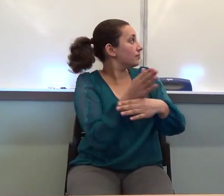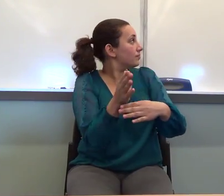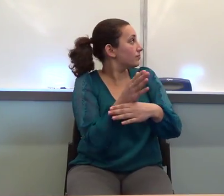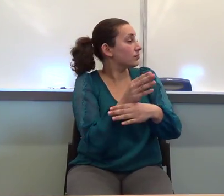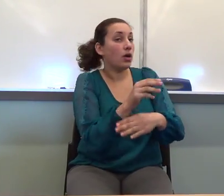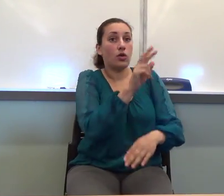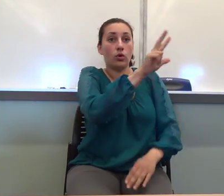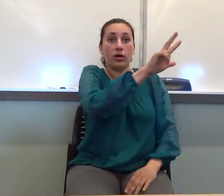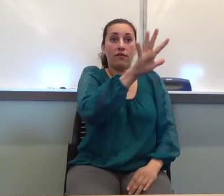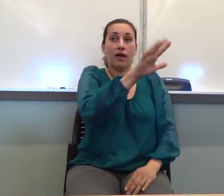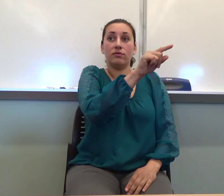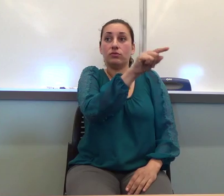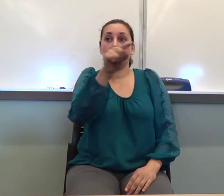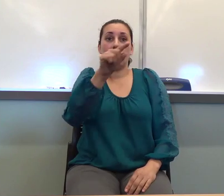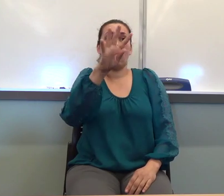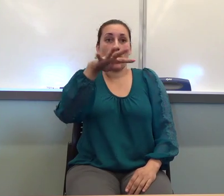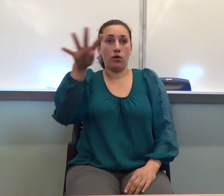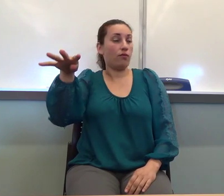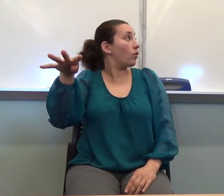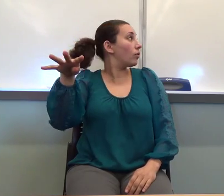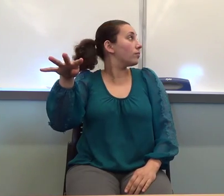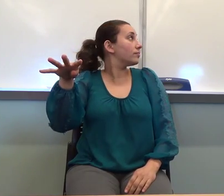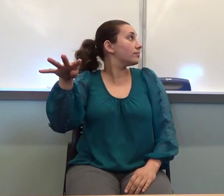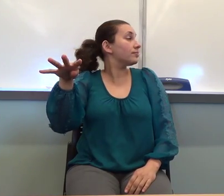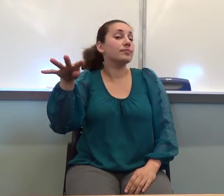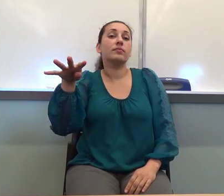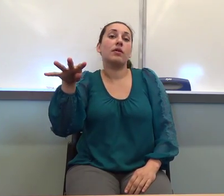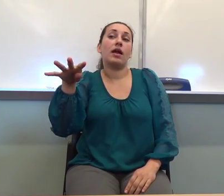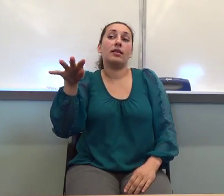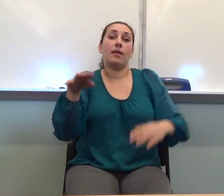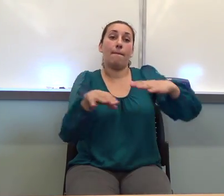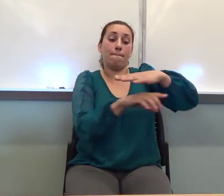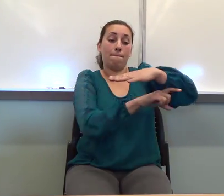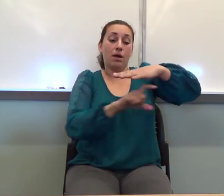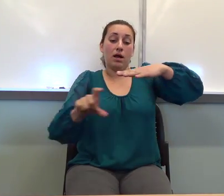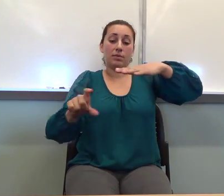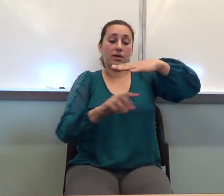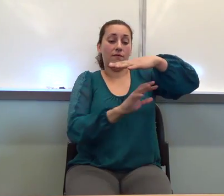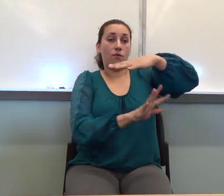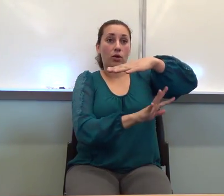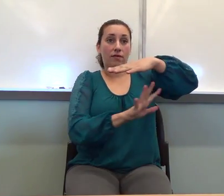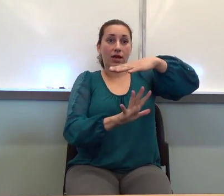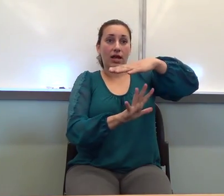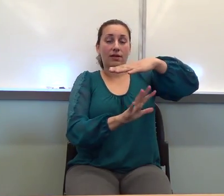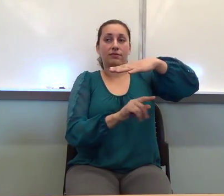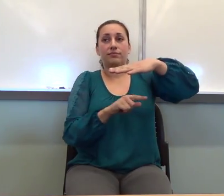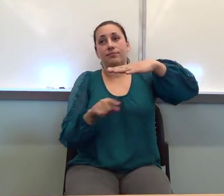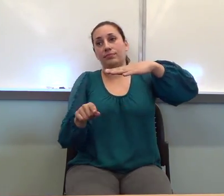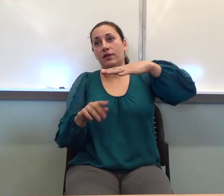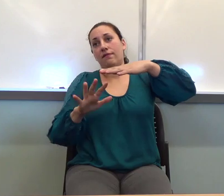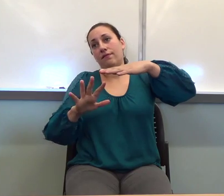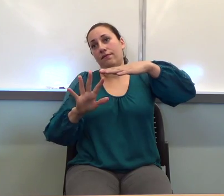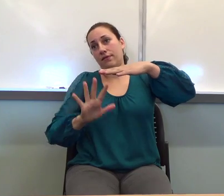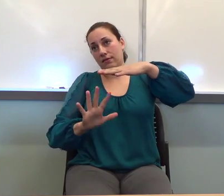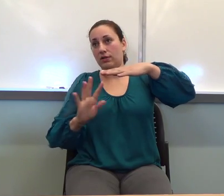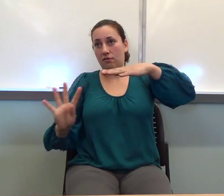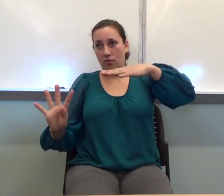45 to 54. Okay, going over to the table itself, this is 136.